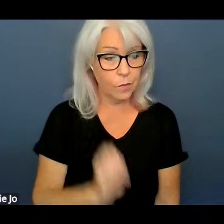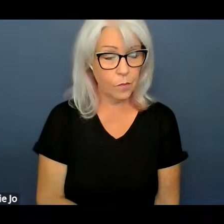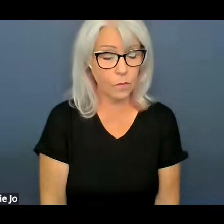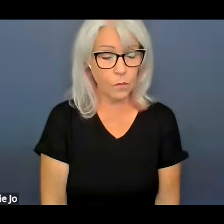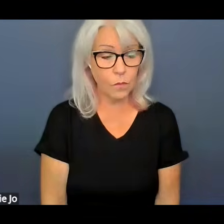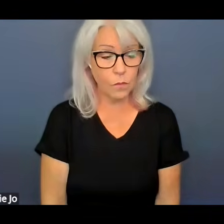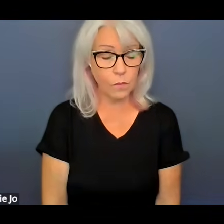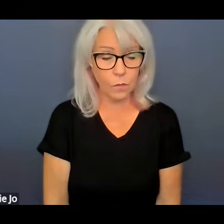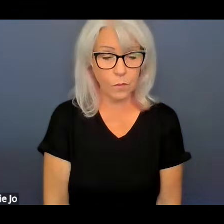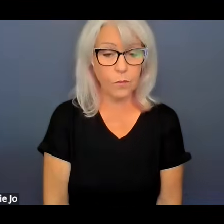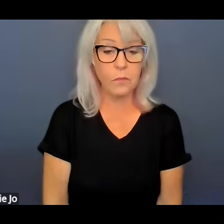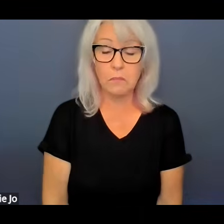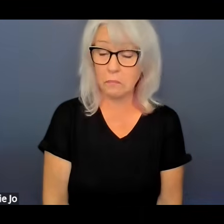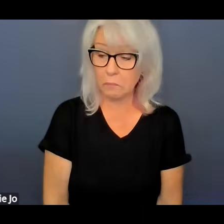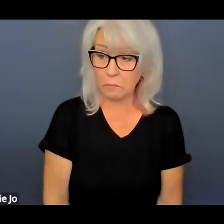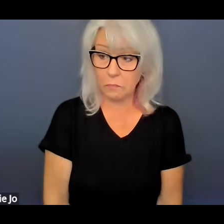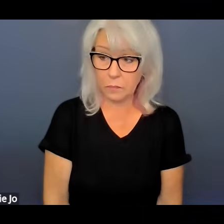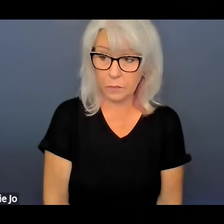Yeah, okay.